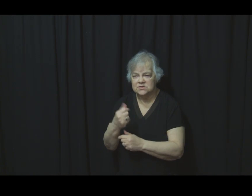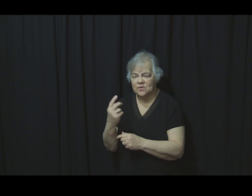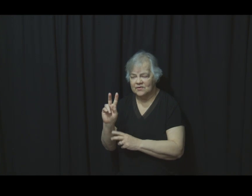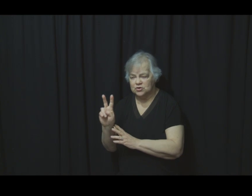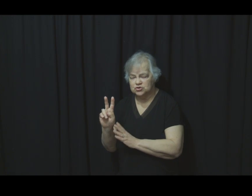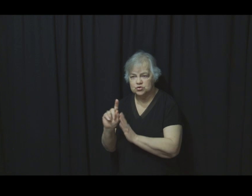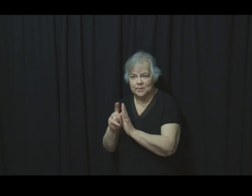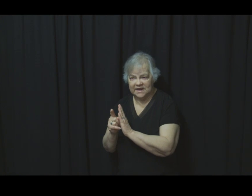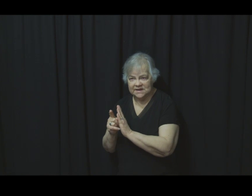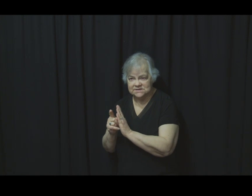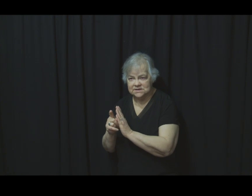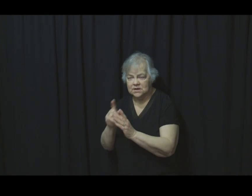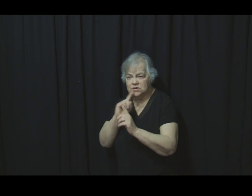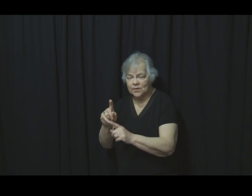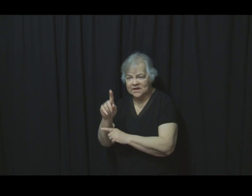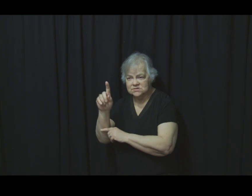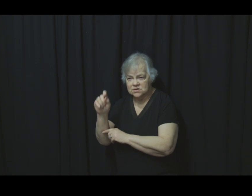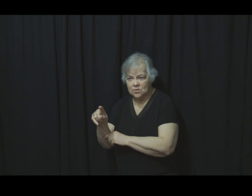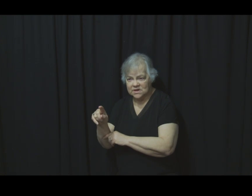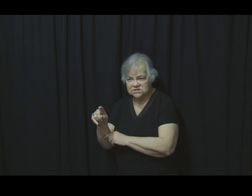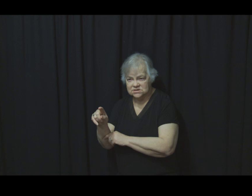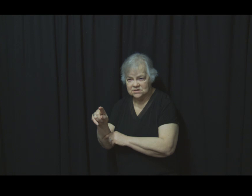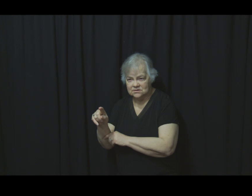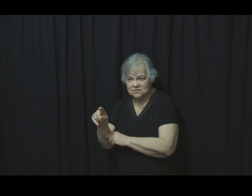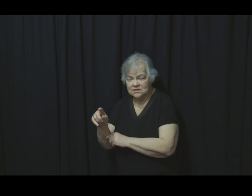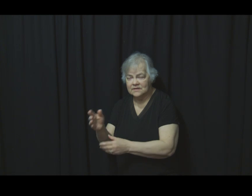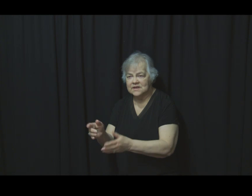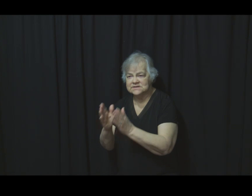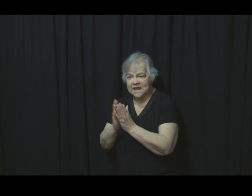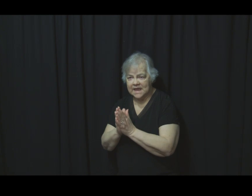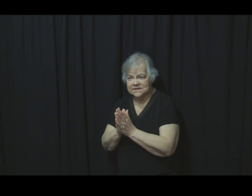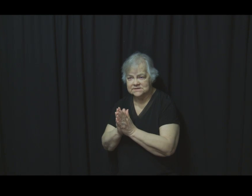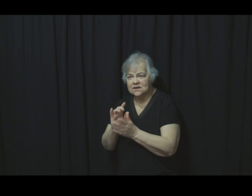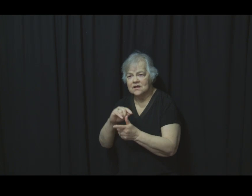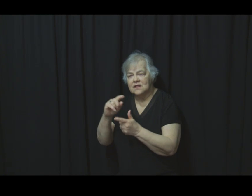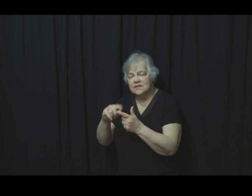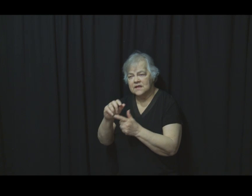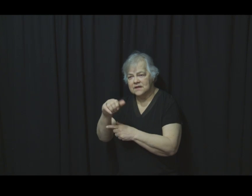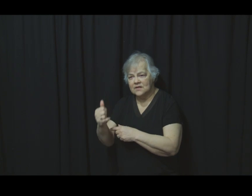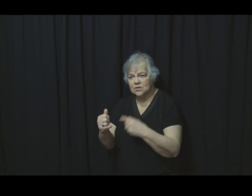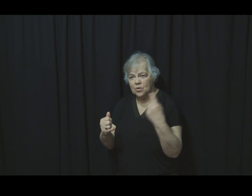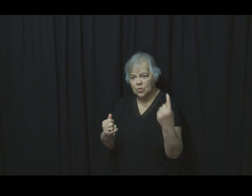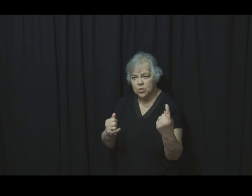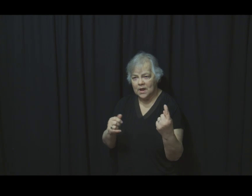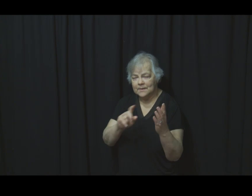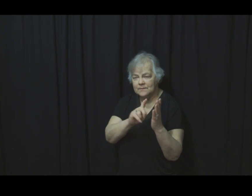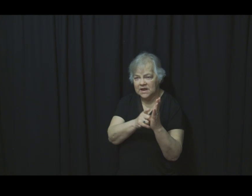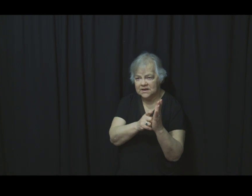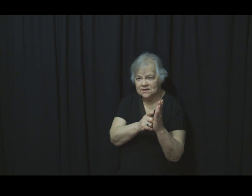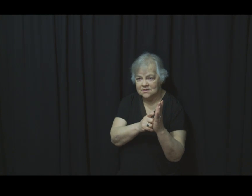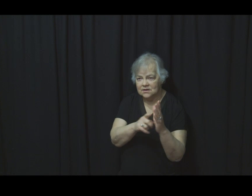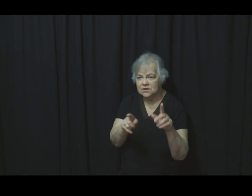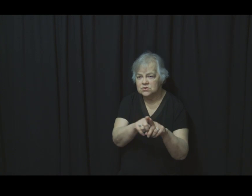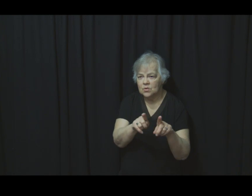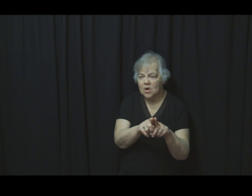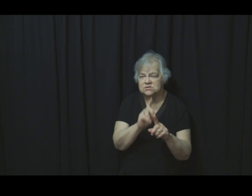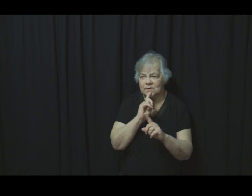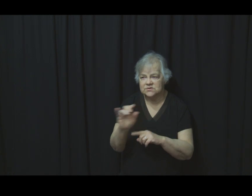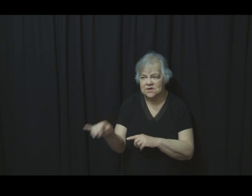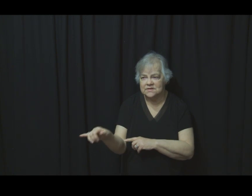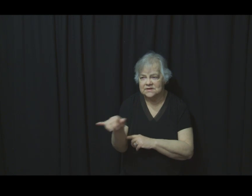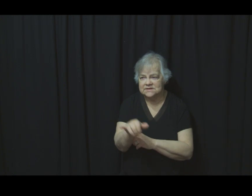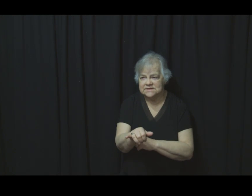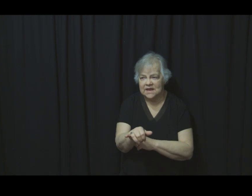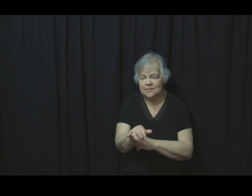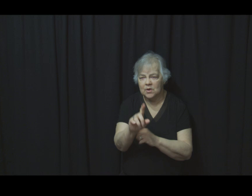minutes to answer the question addressed to him, and then the other will have 1 minute to also answer the question, even though it was addressed to